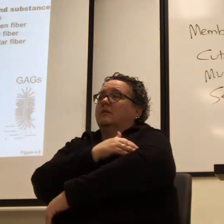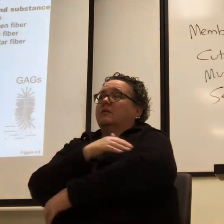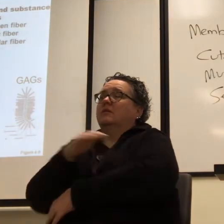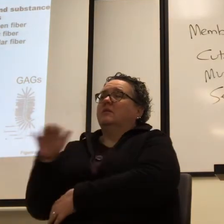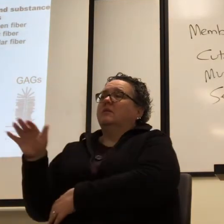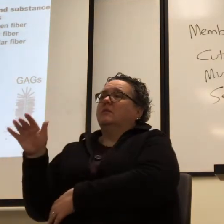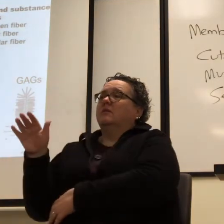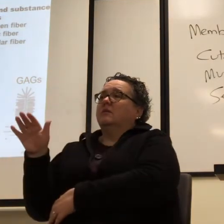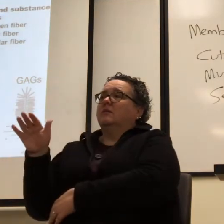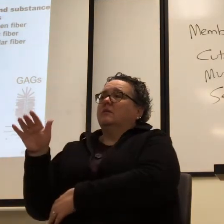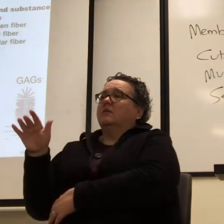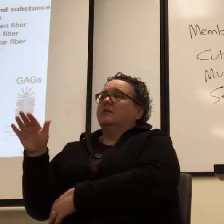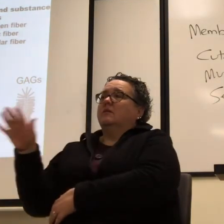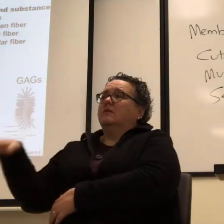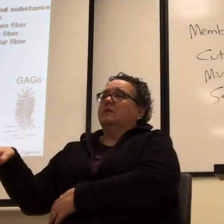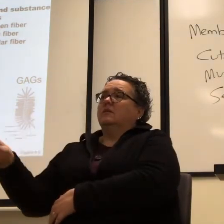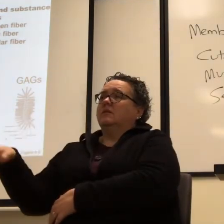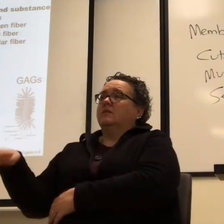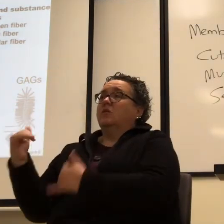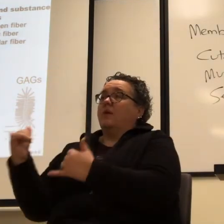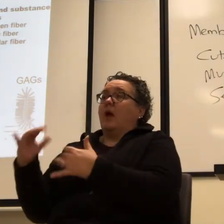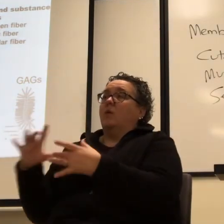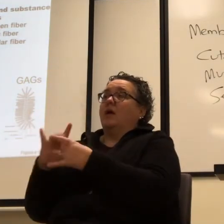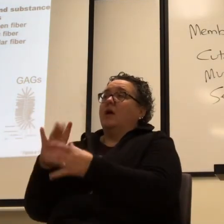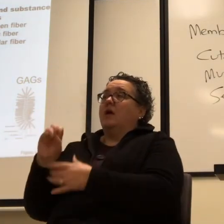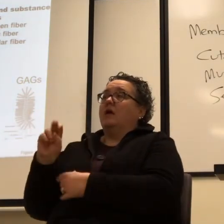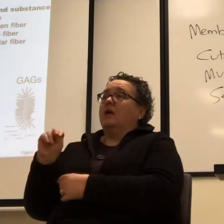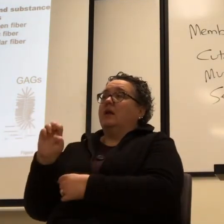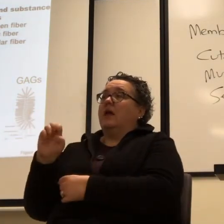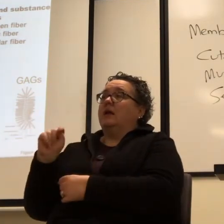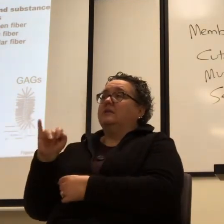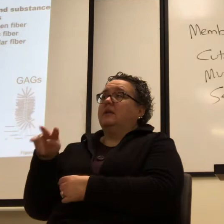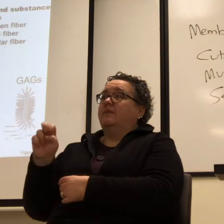we learned how we classify the epithelial tissues.